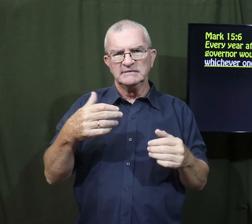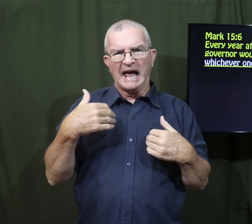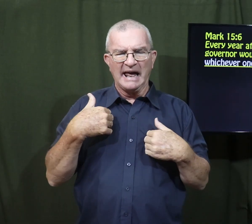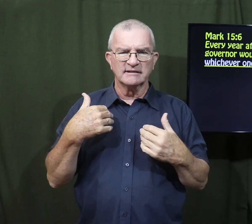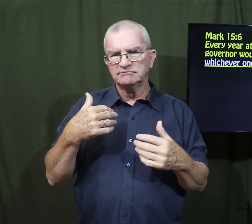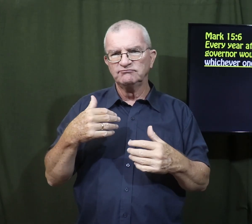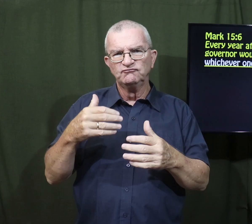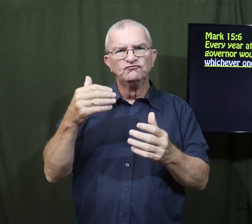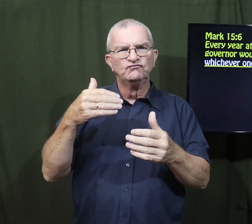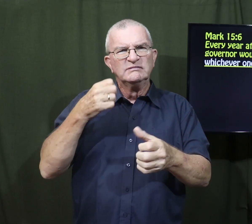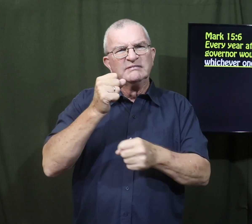Pilate